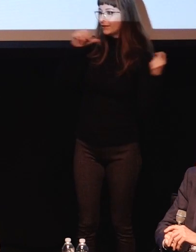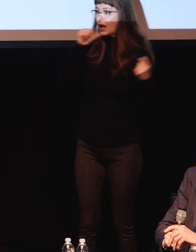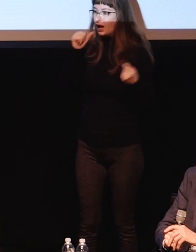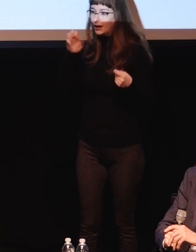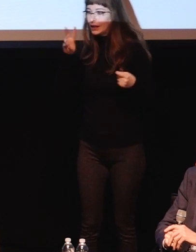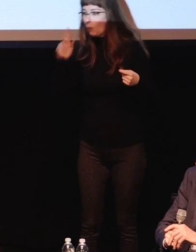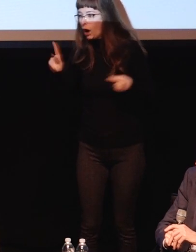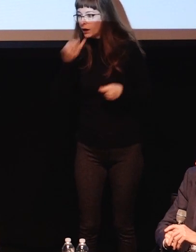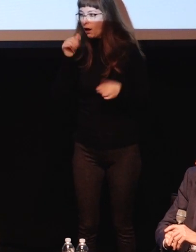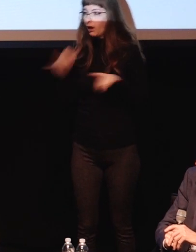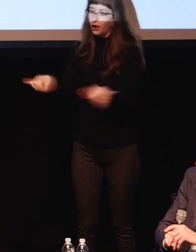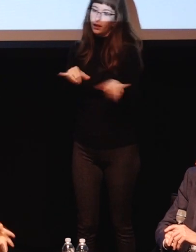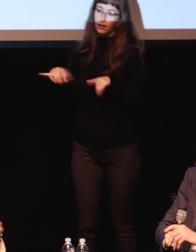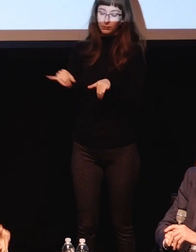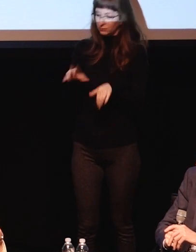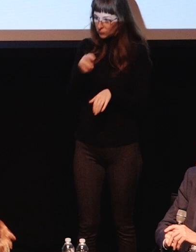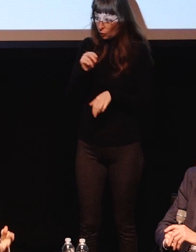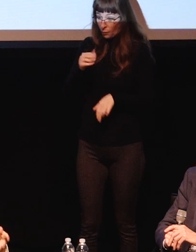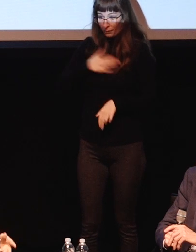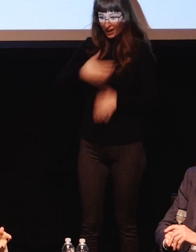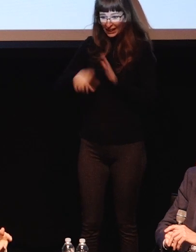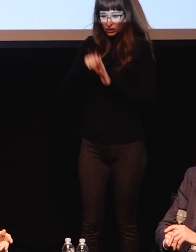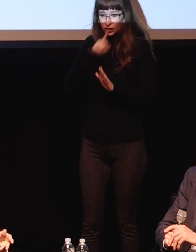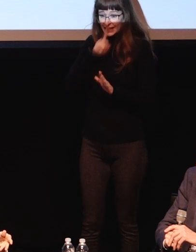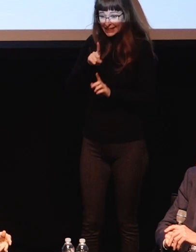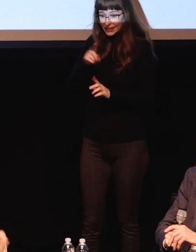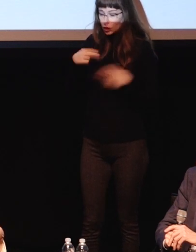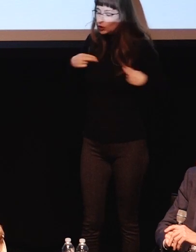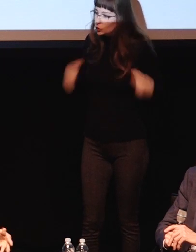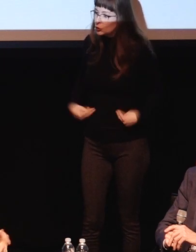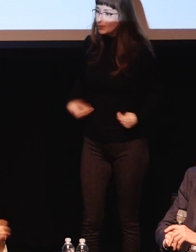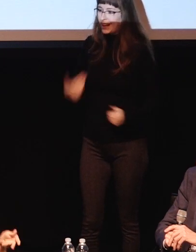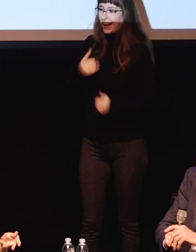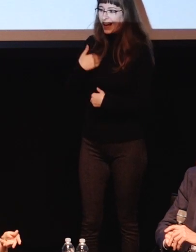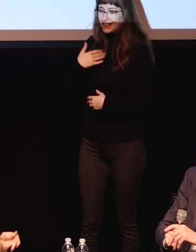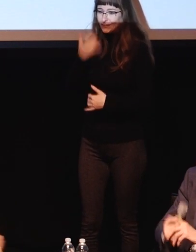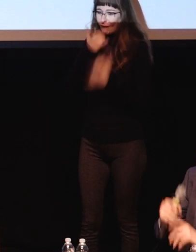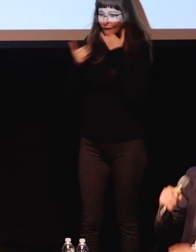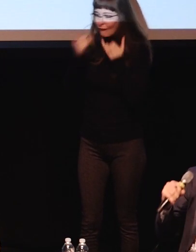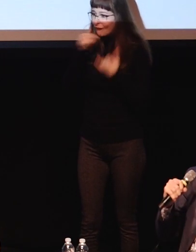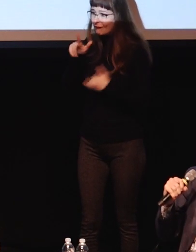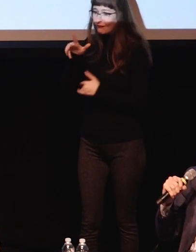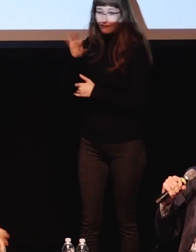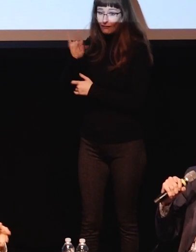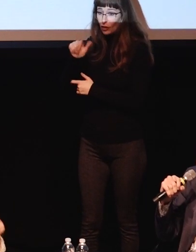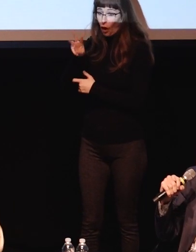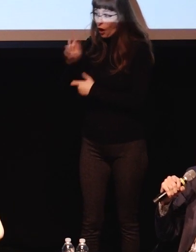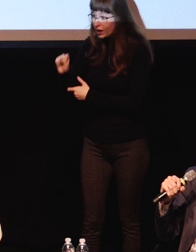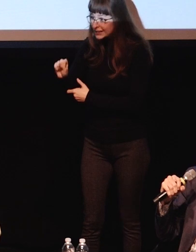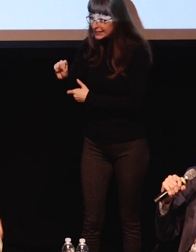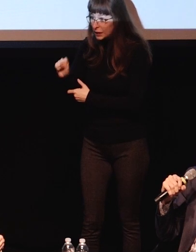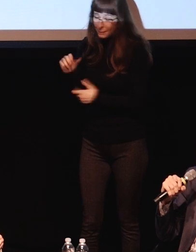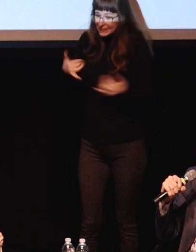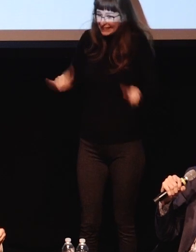characters. This guy was incredibly flawed, right? And yet you rooted for him, right? He was this kind of bastard